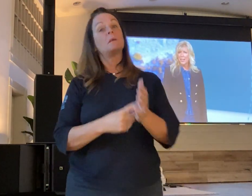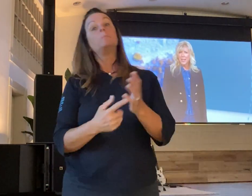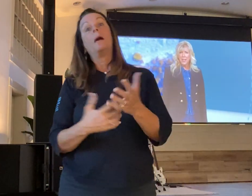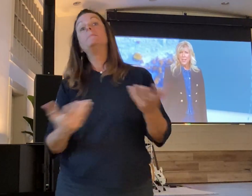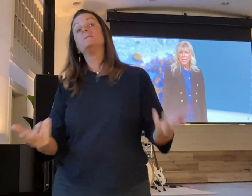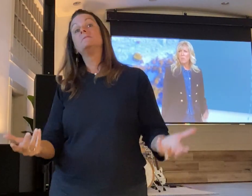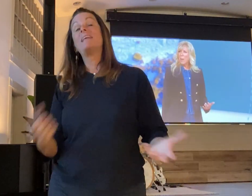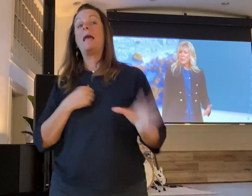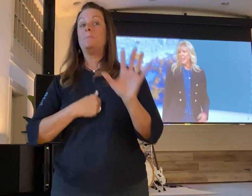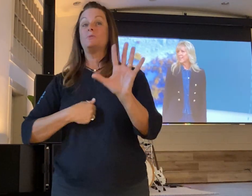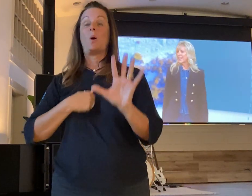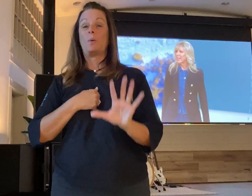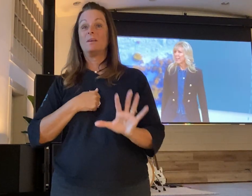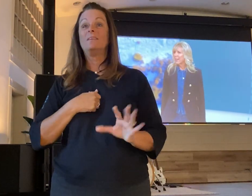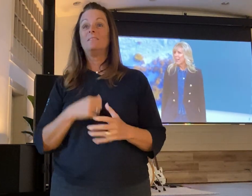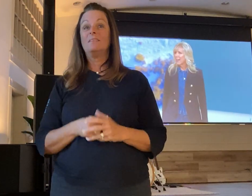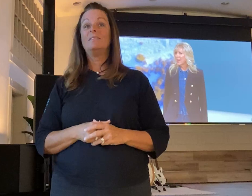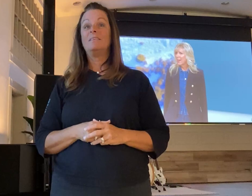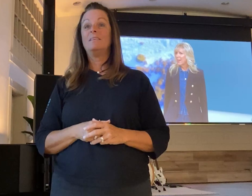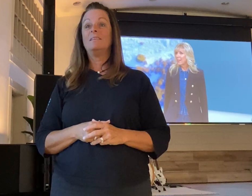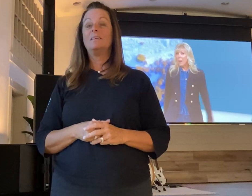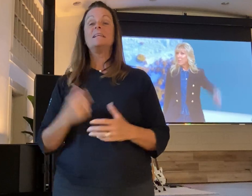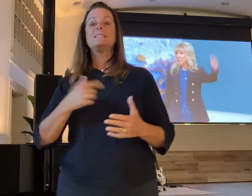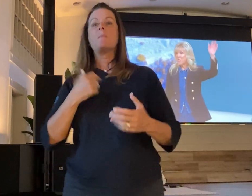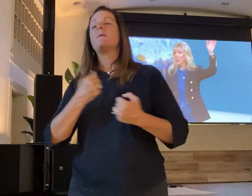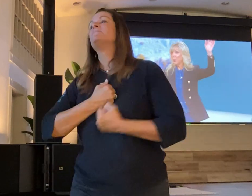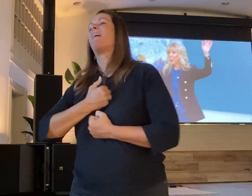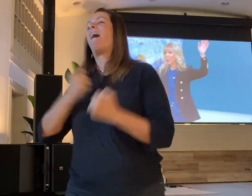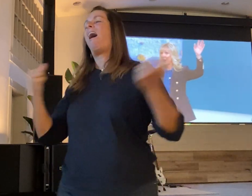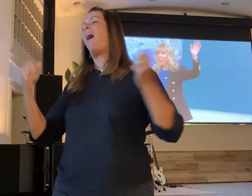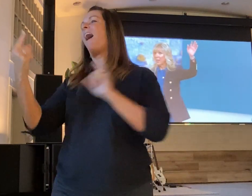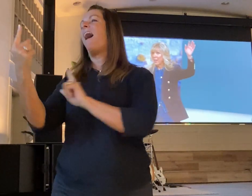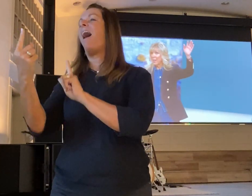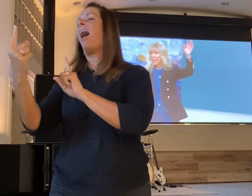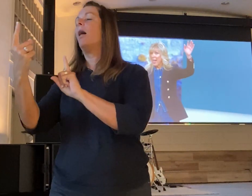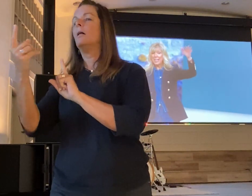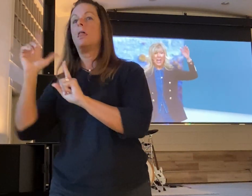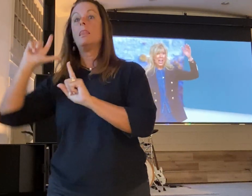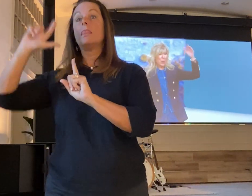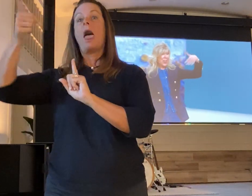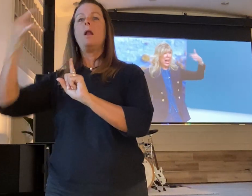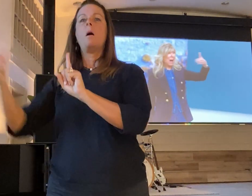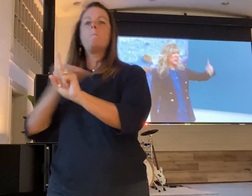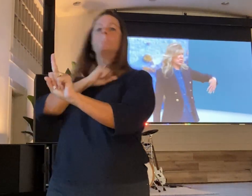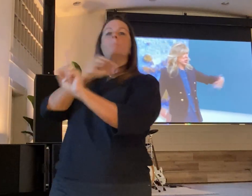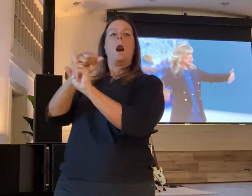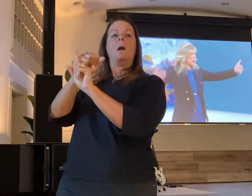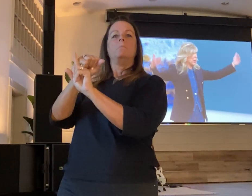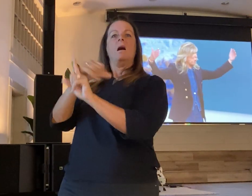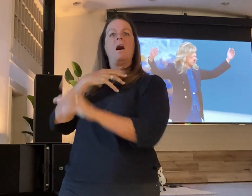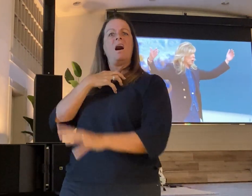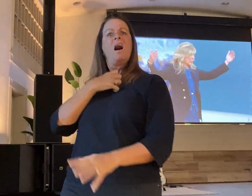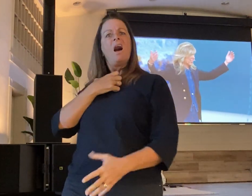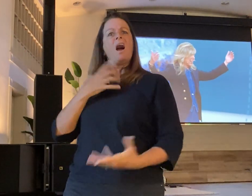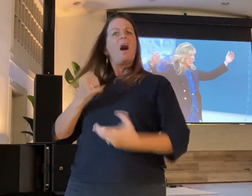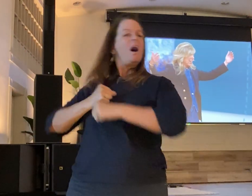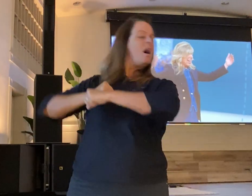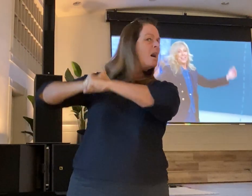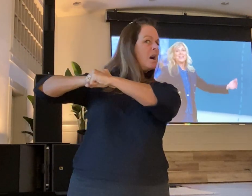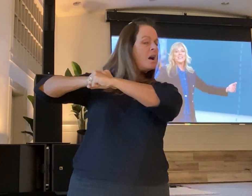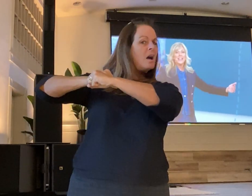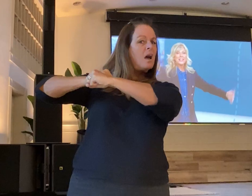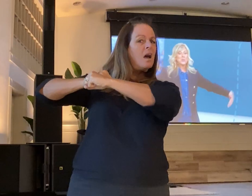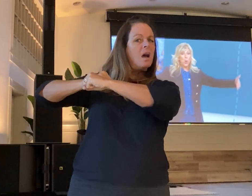somebody defeated it and weaponized it. It's happened to me too. And when that happens, you start to build up